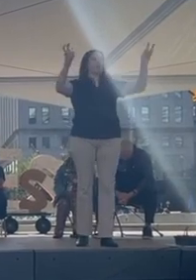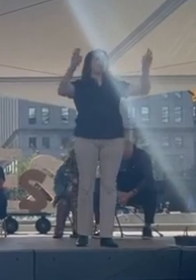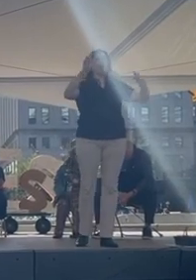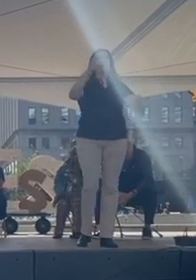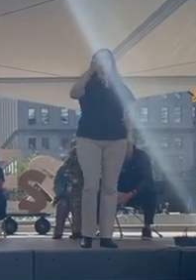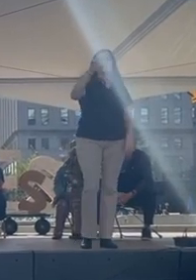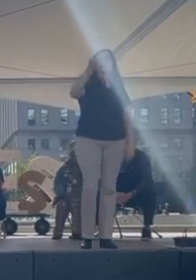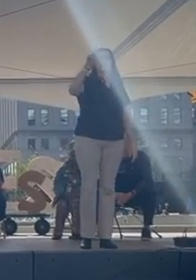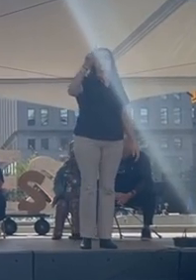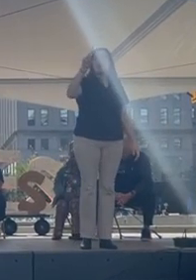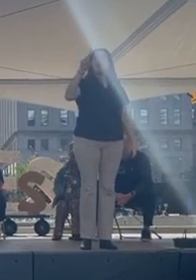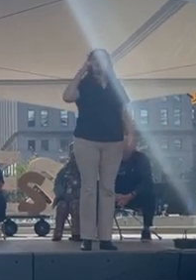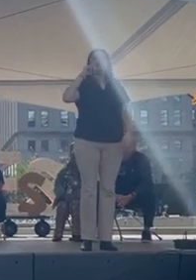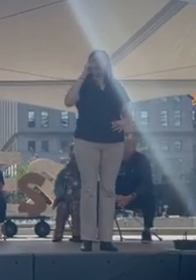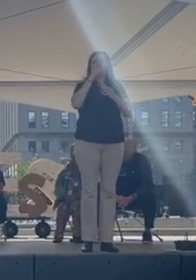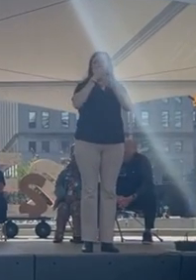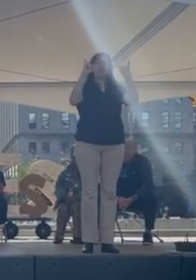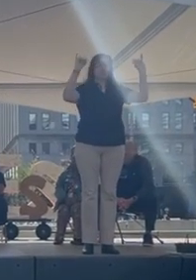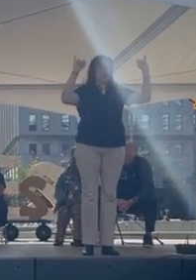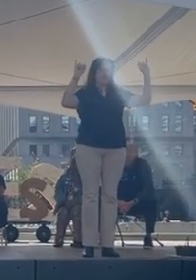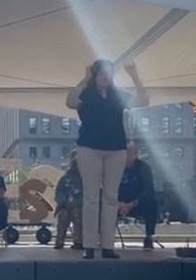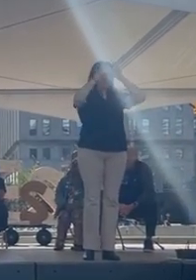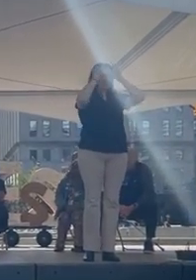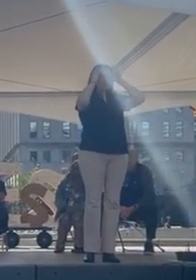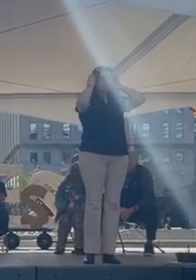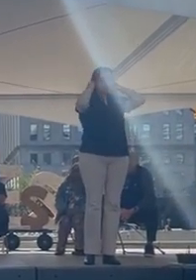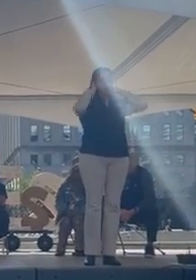Creed to Independence.